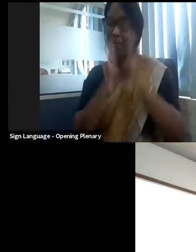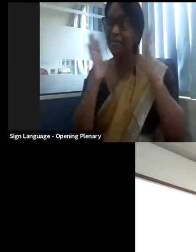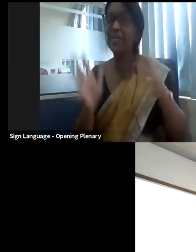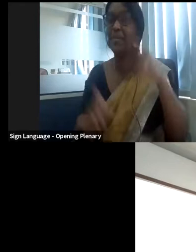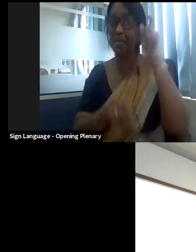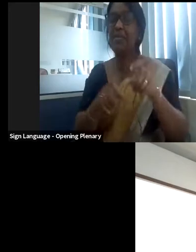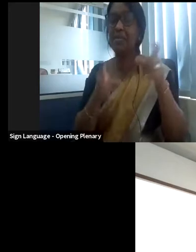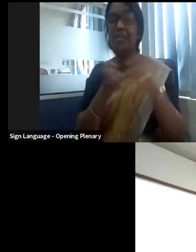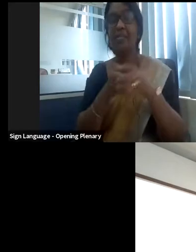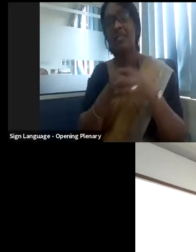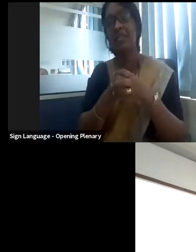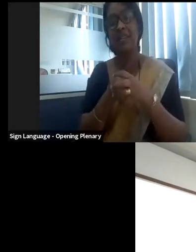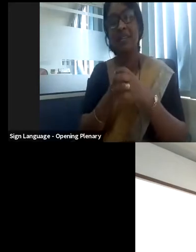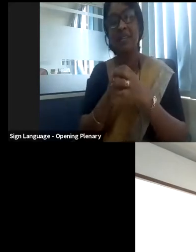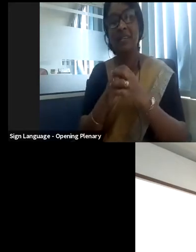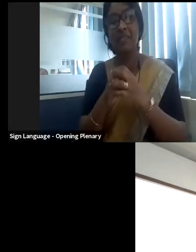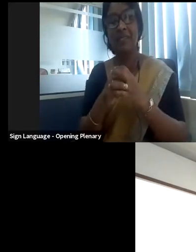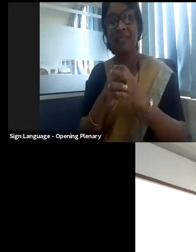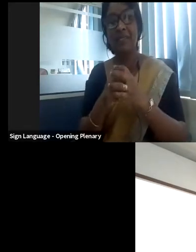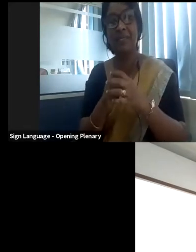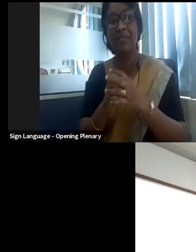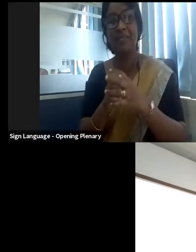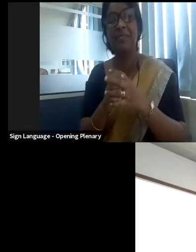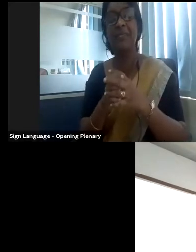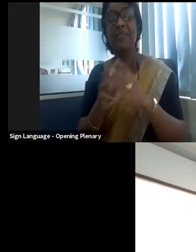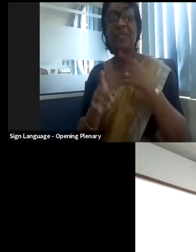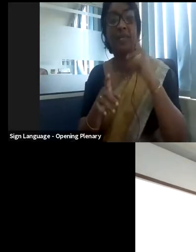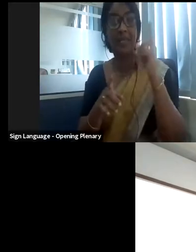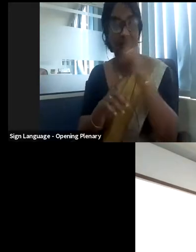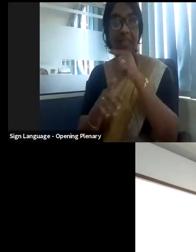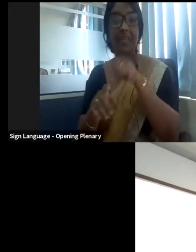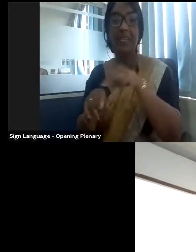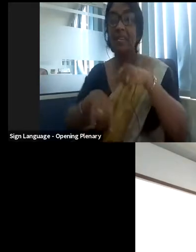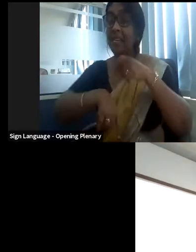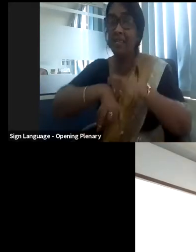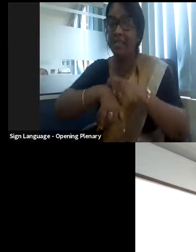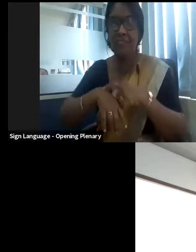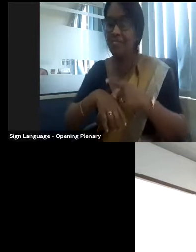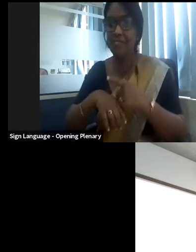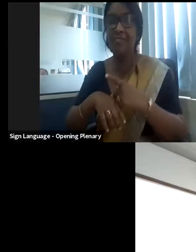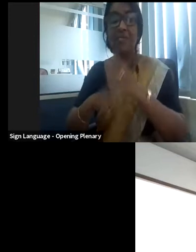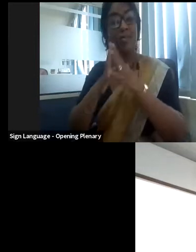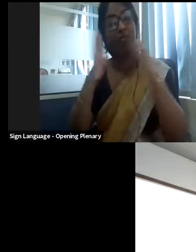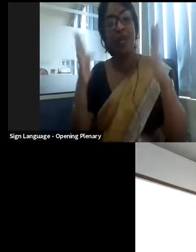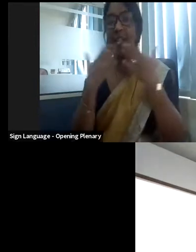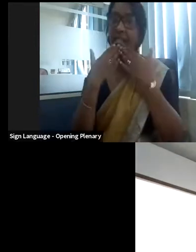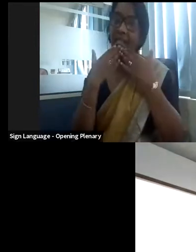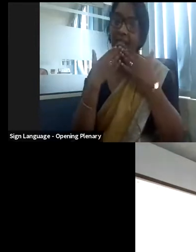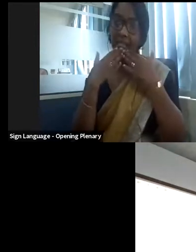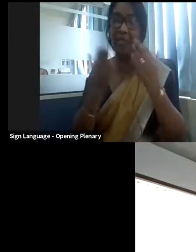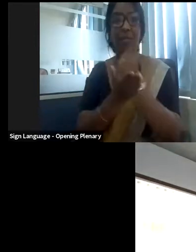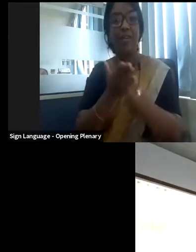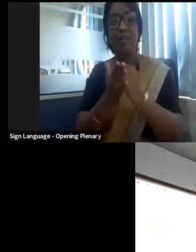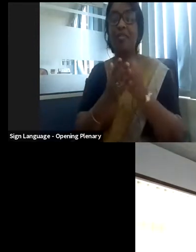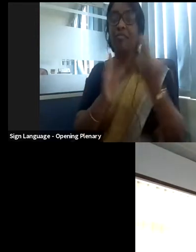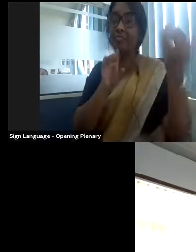forgive me for only mentioning your first names in the interest of time, but thank you. And to everyone who is participating, thank you for joining us. Remember,